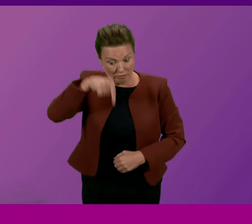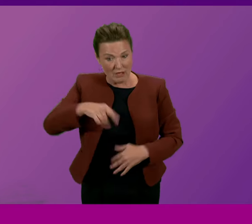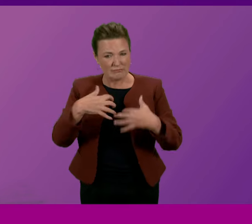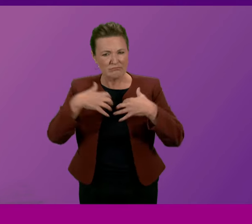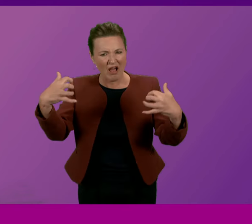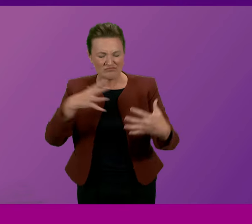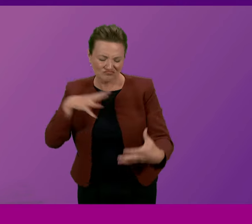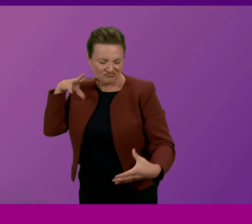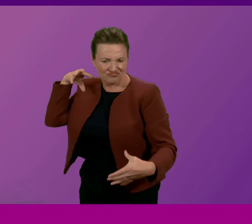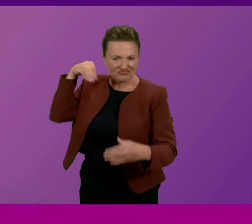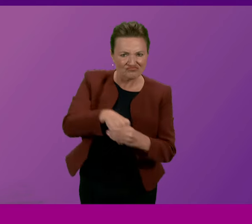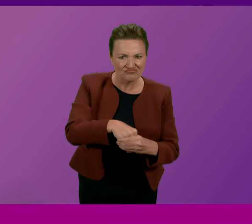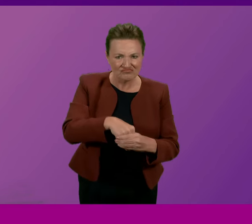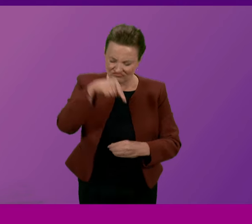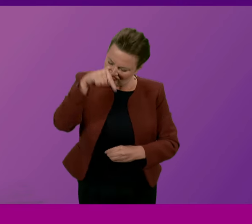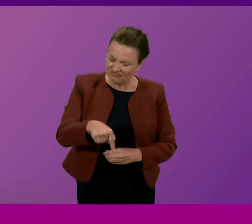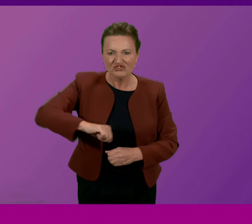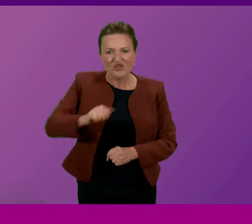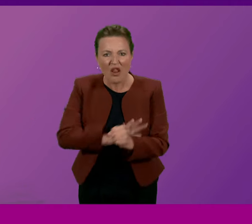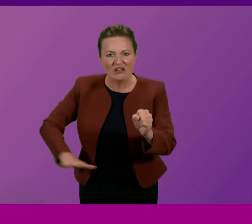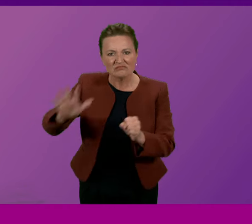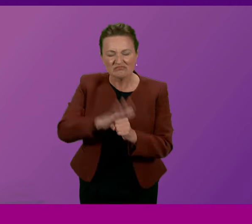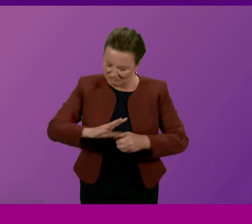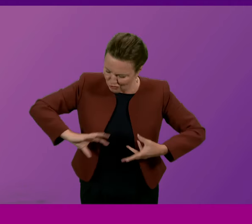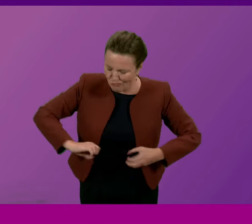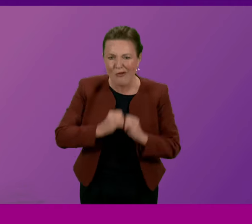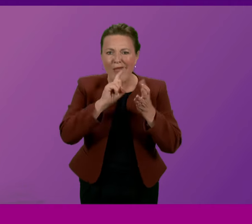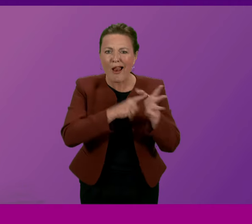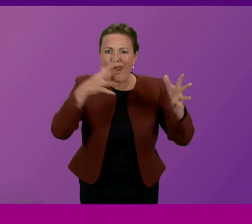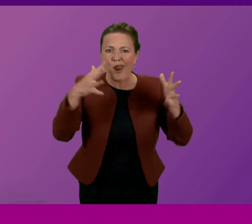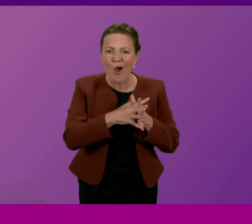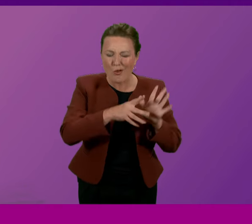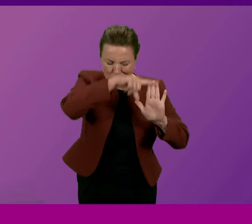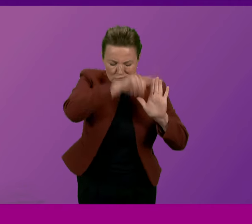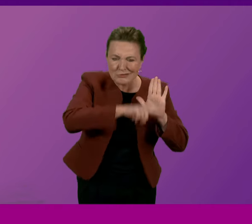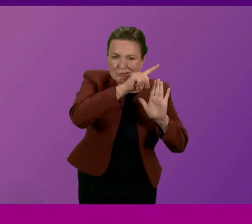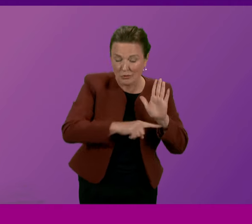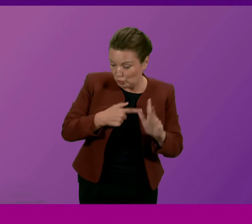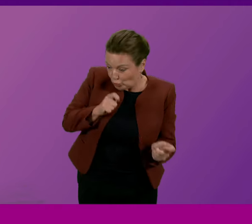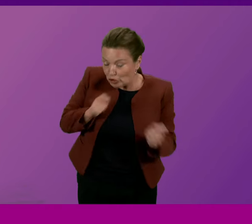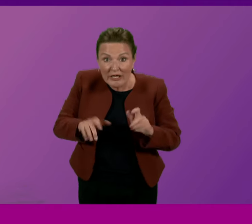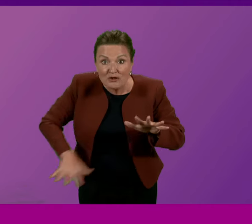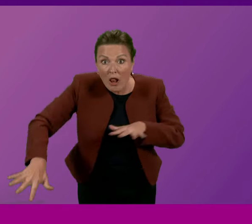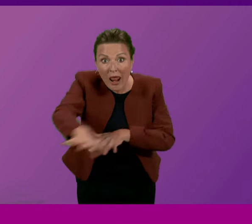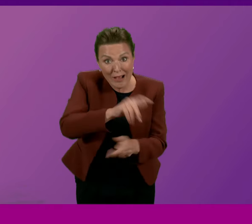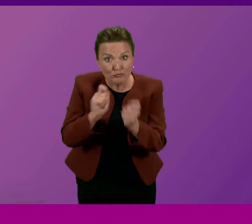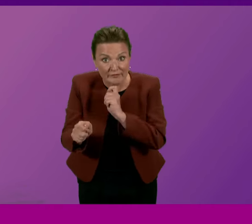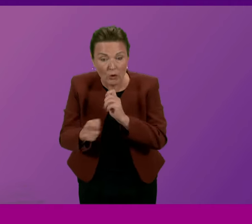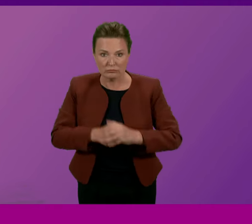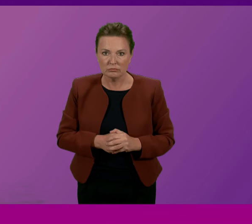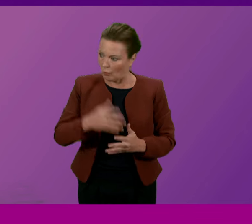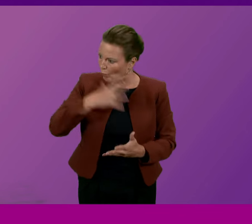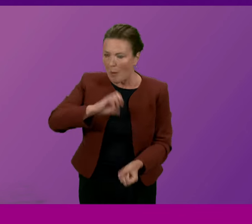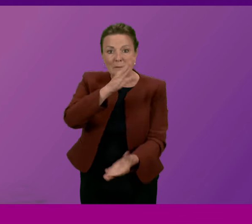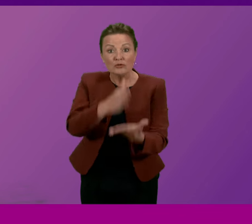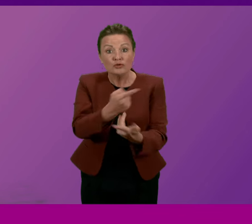of the nation, legislating to address centuries of aspiration on land reform, ensuring dignity for the